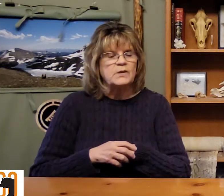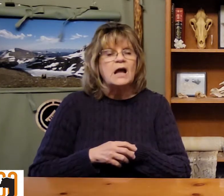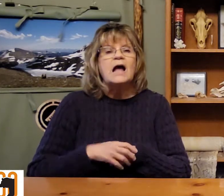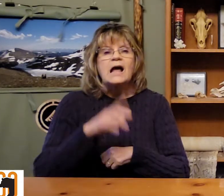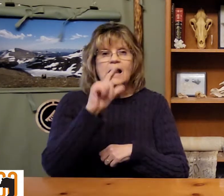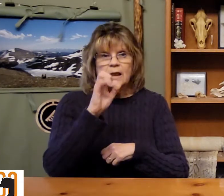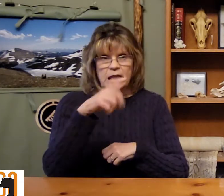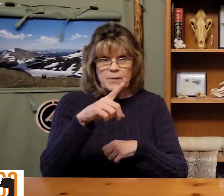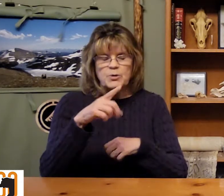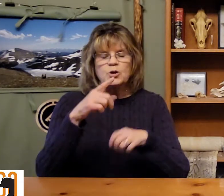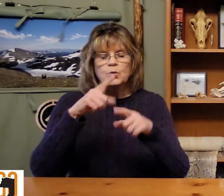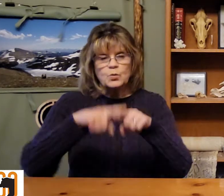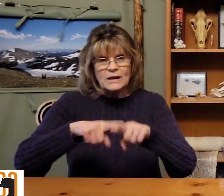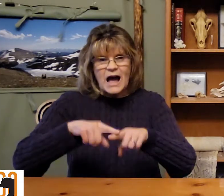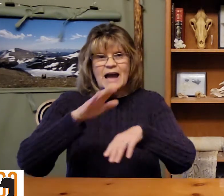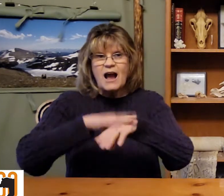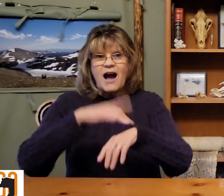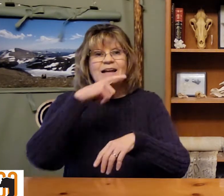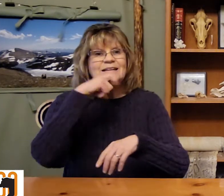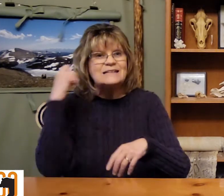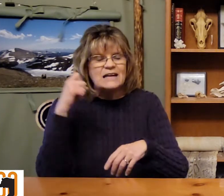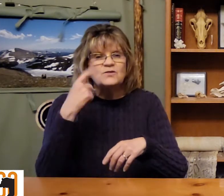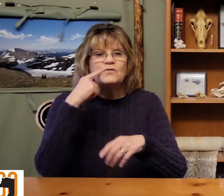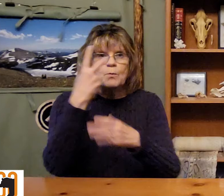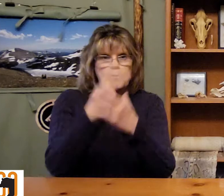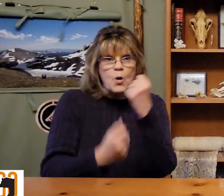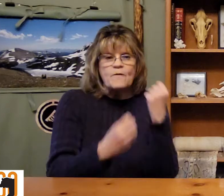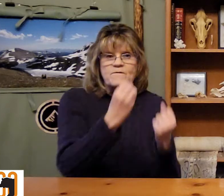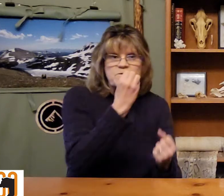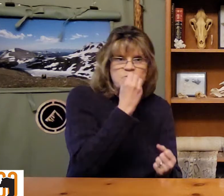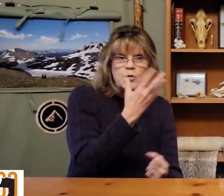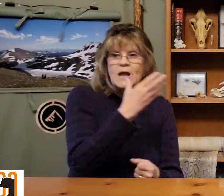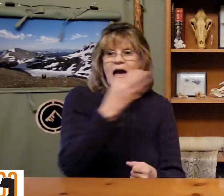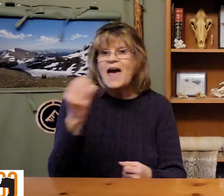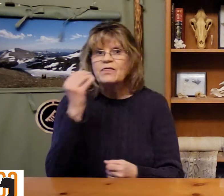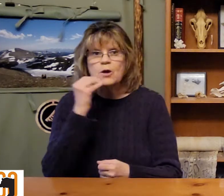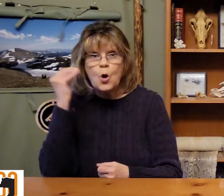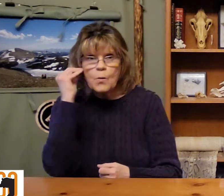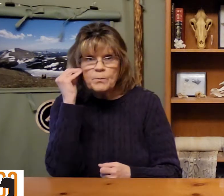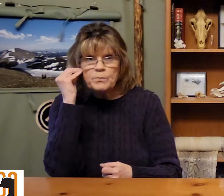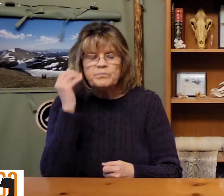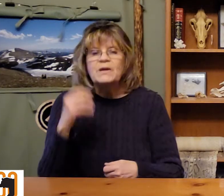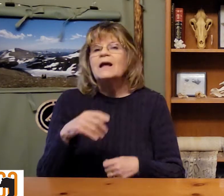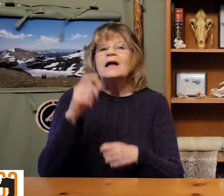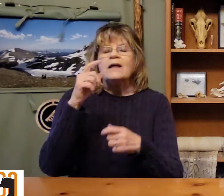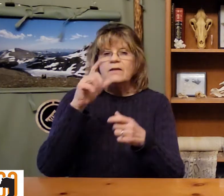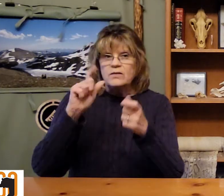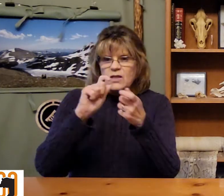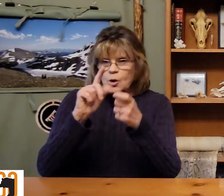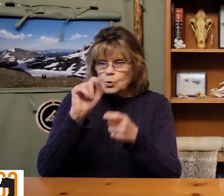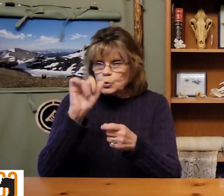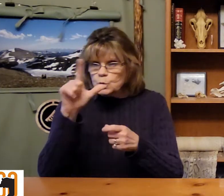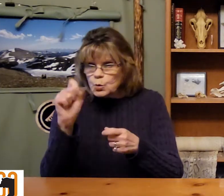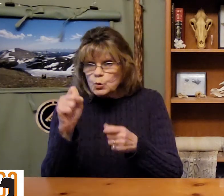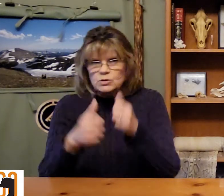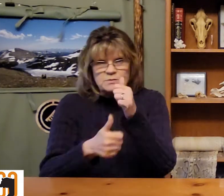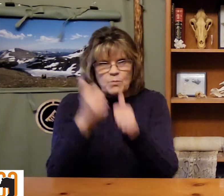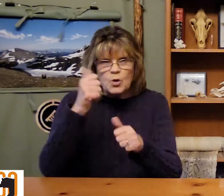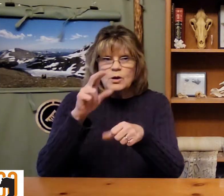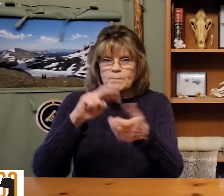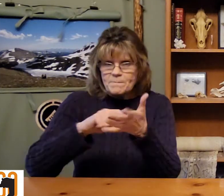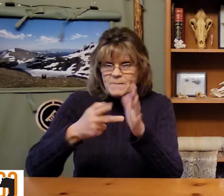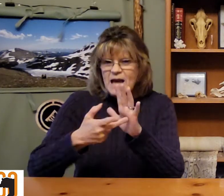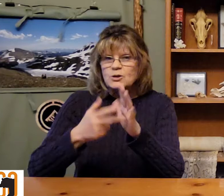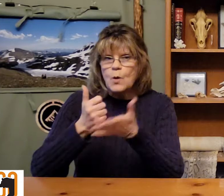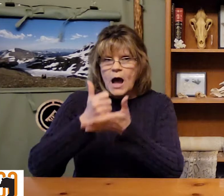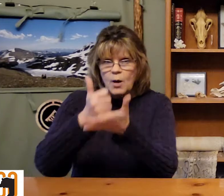Leopard geckos rely on deserts for both their food and their habitat. Their adaptations and their tools are meant for those